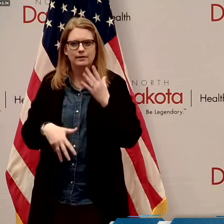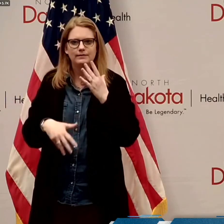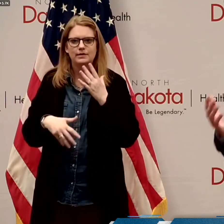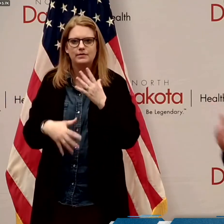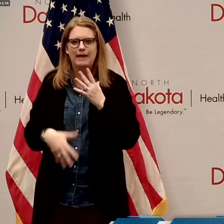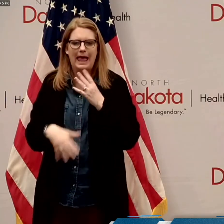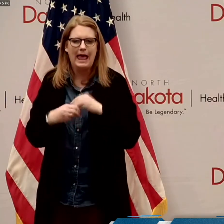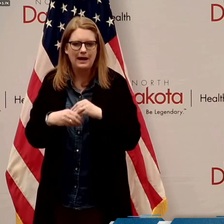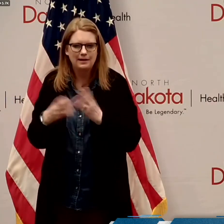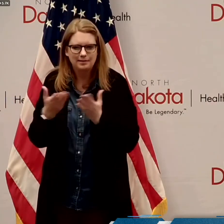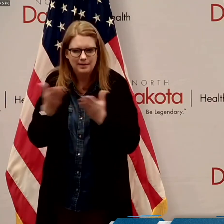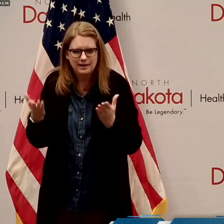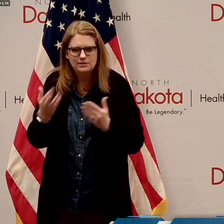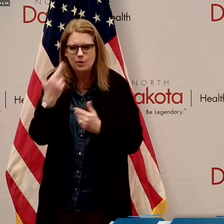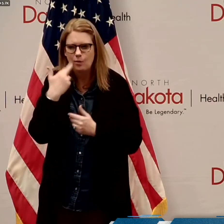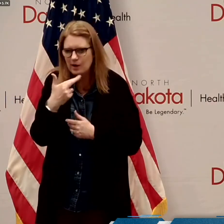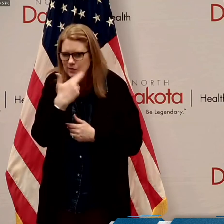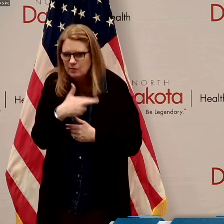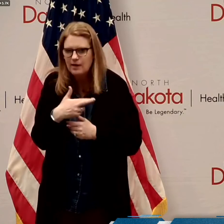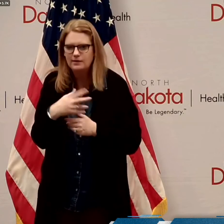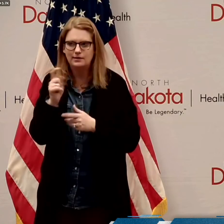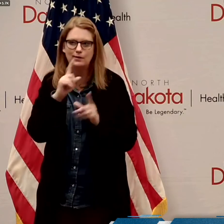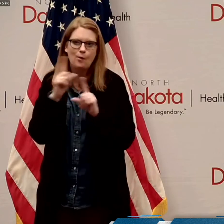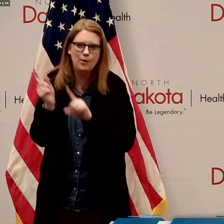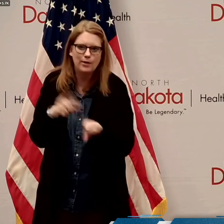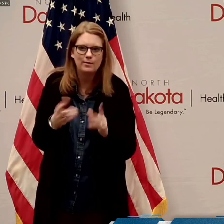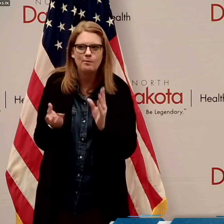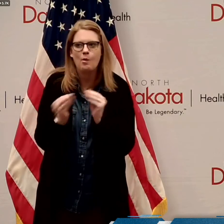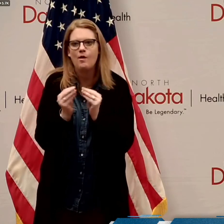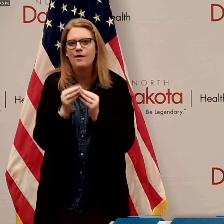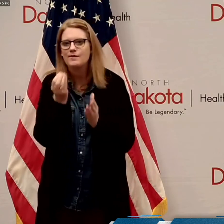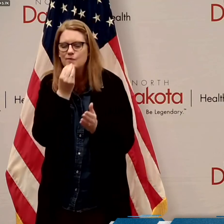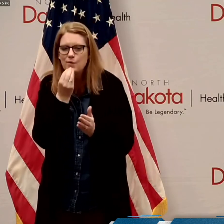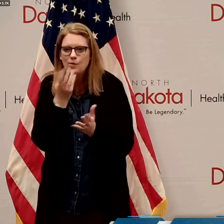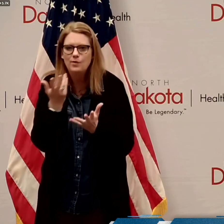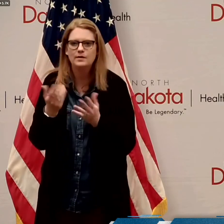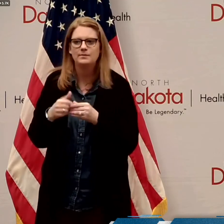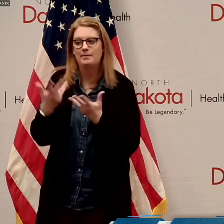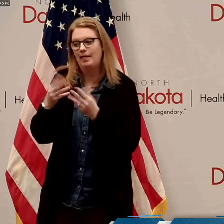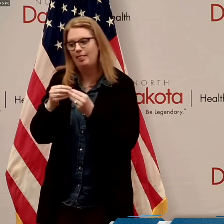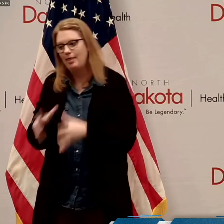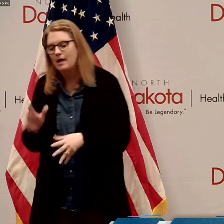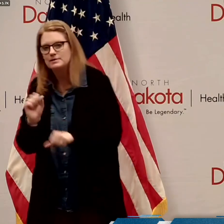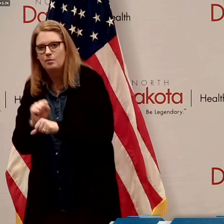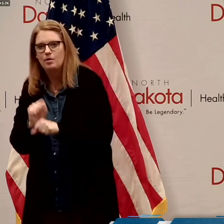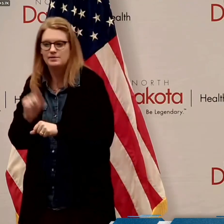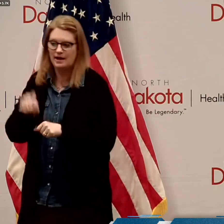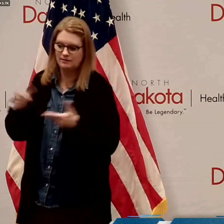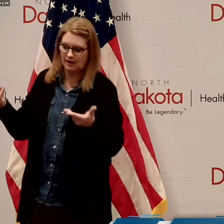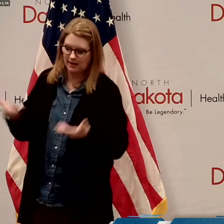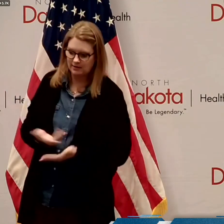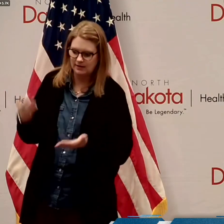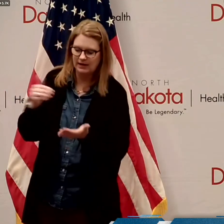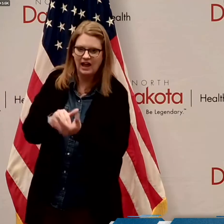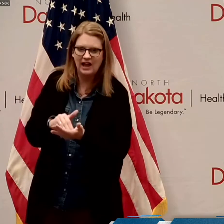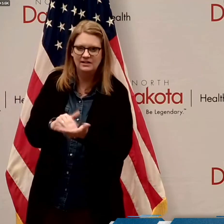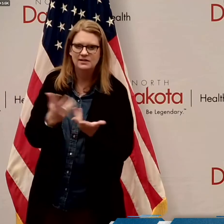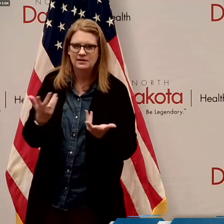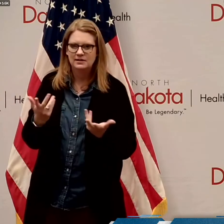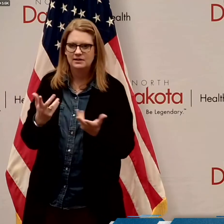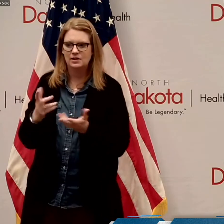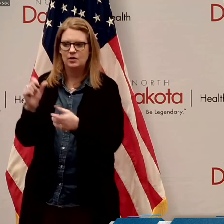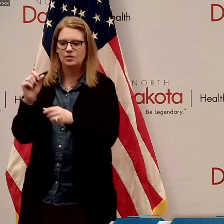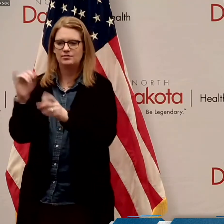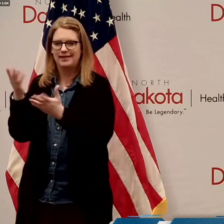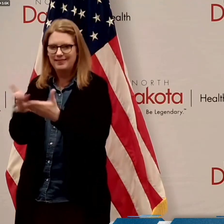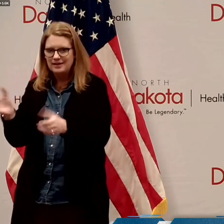restaurant, restock your shelves, whatever it has to be. Maybe you've got some additional, maybe you've lost employees you have to rehire. So it's the working capital. It would not be